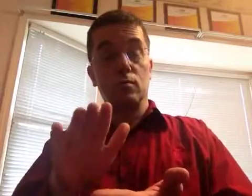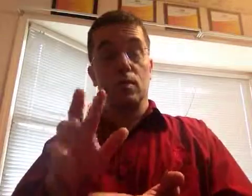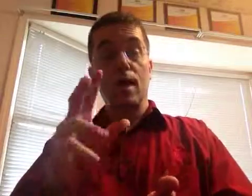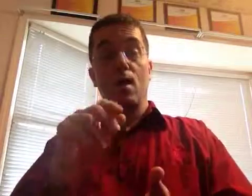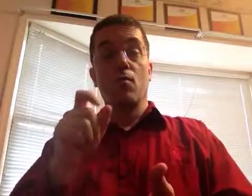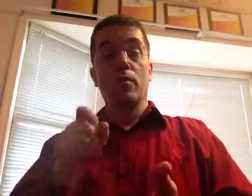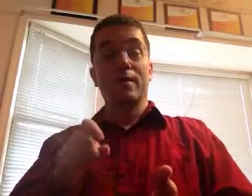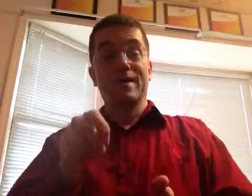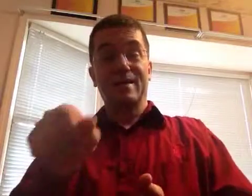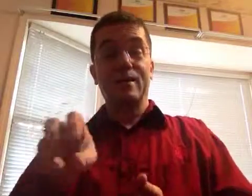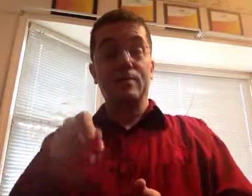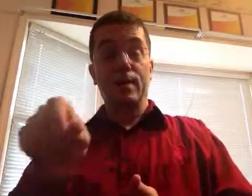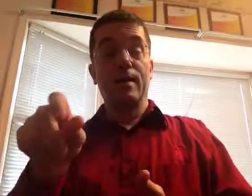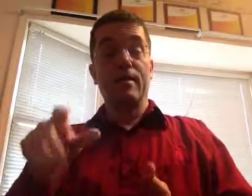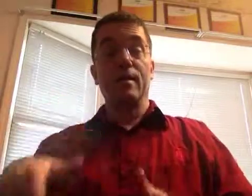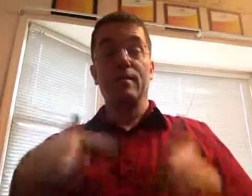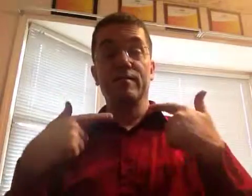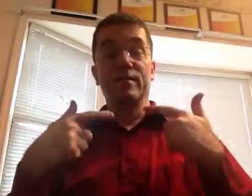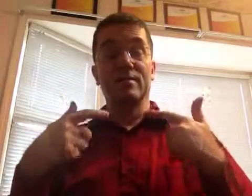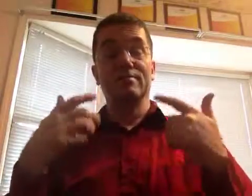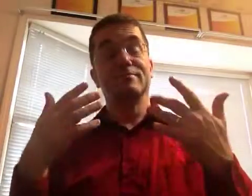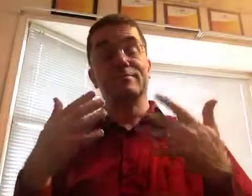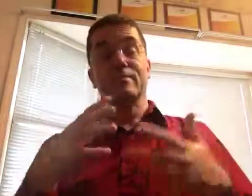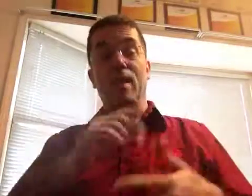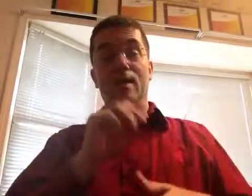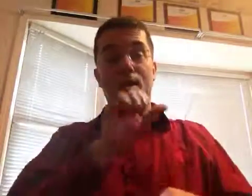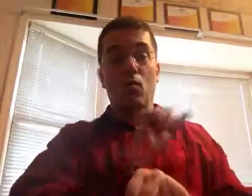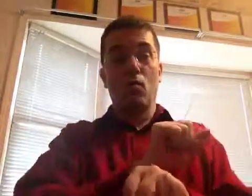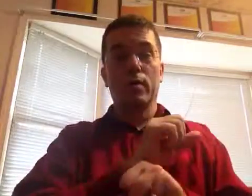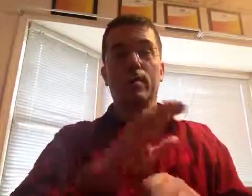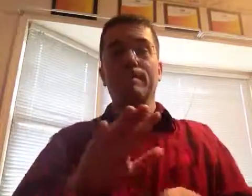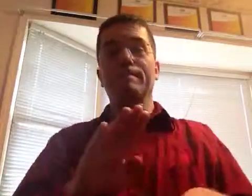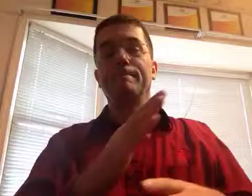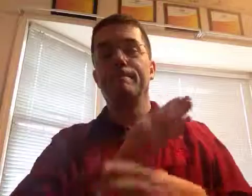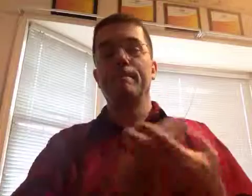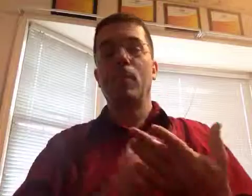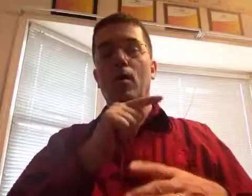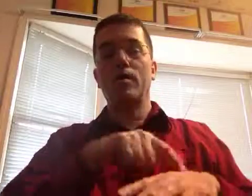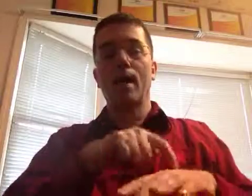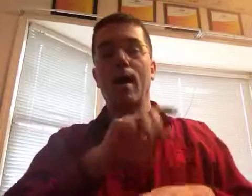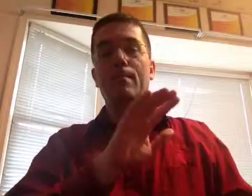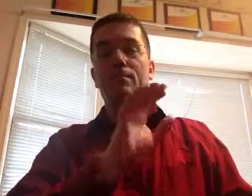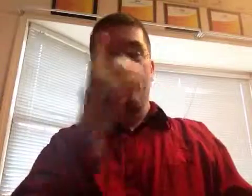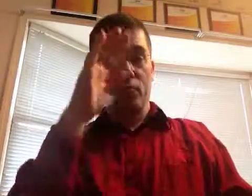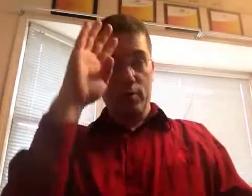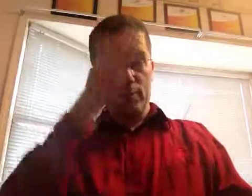living expenses, which is what we were going to do anyway, because he worked a little basic job working for his dad.